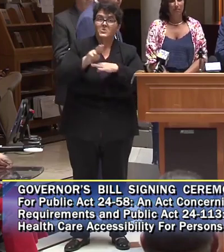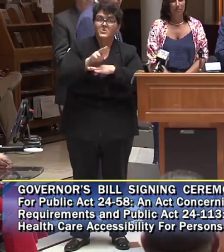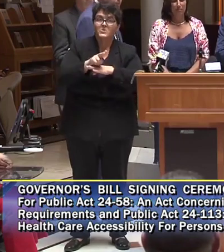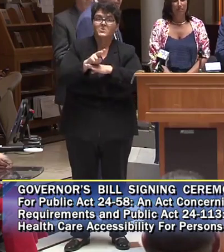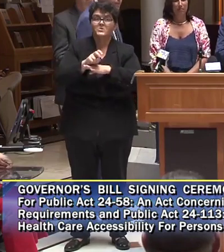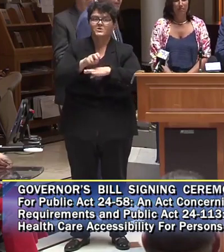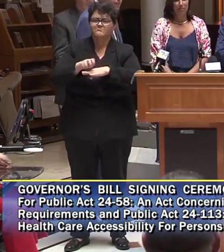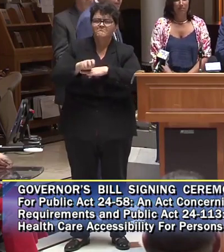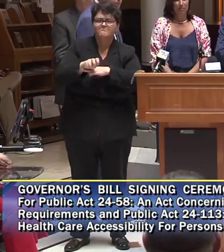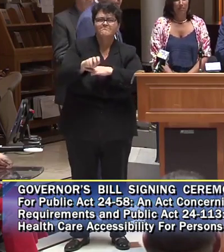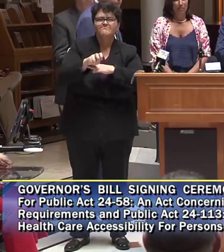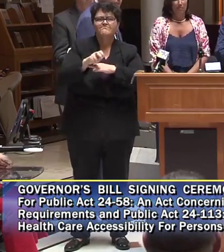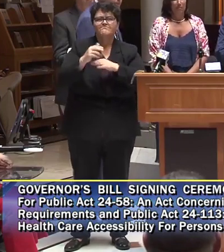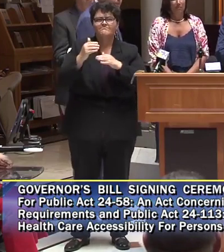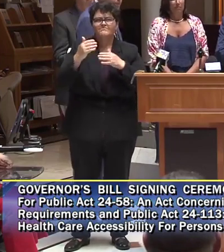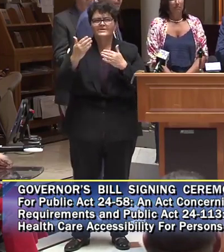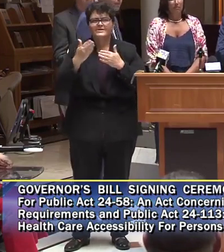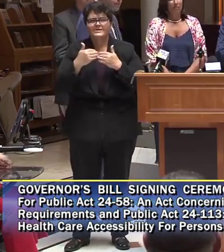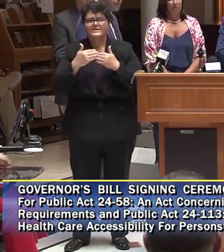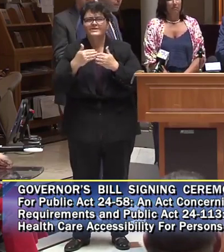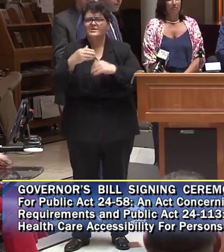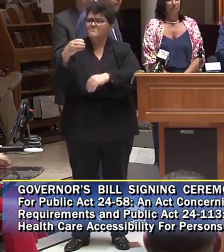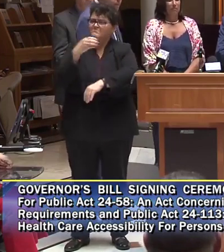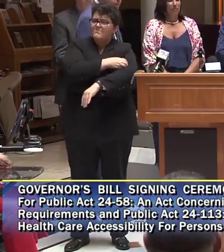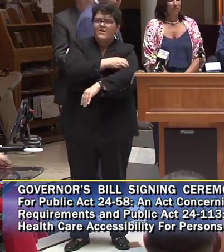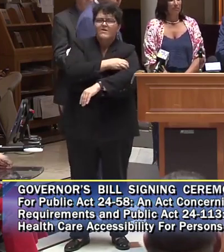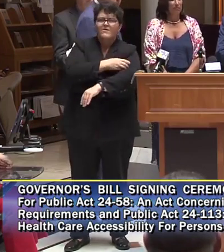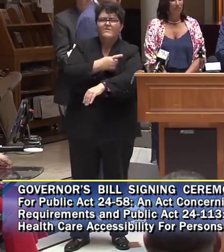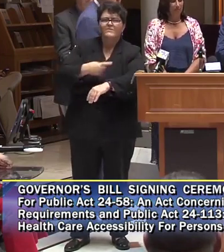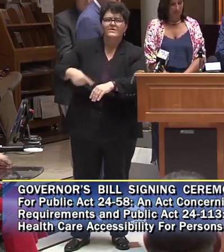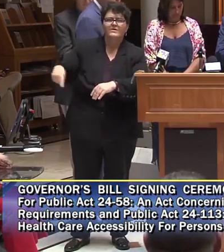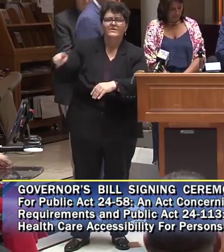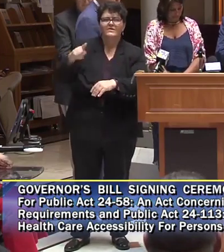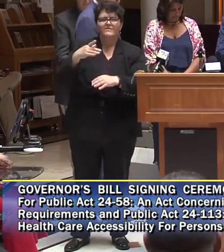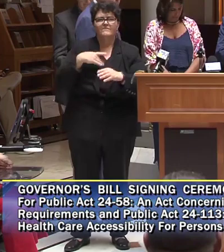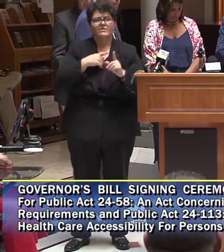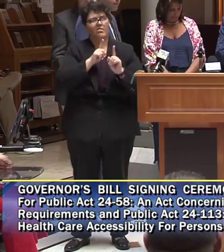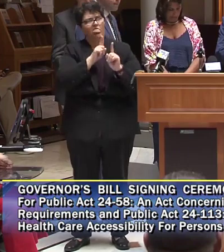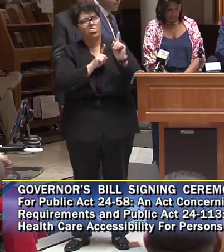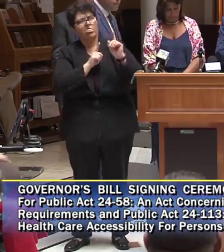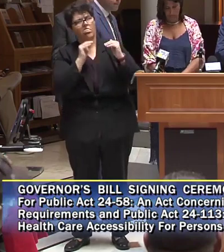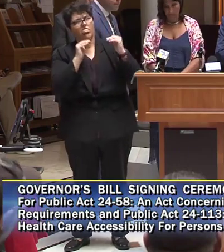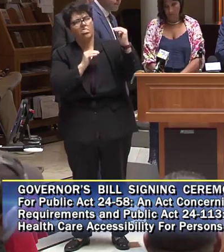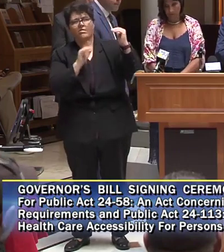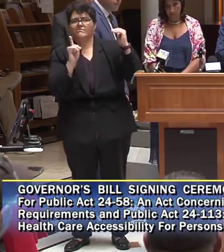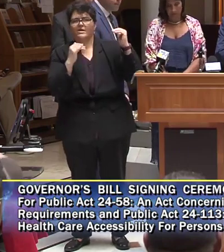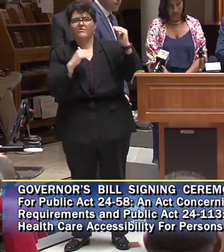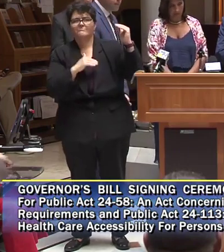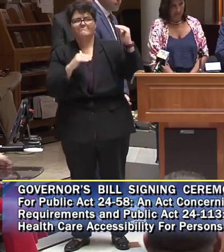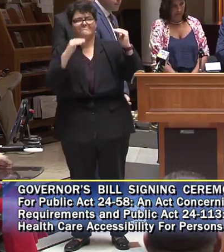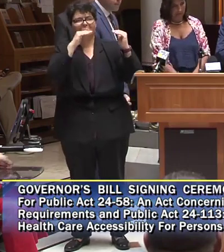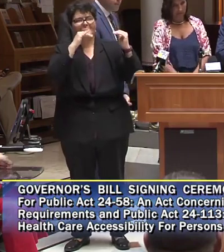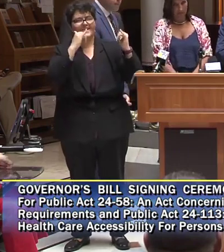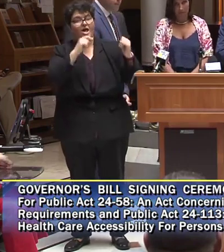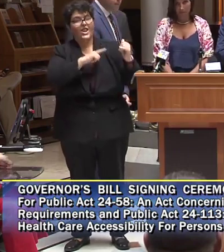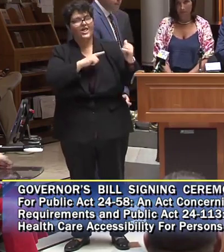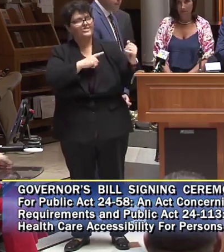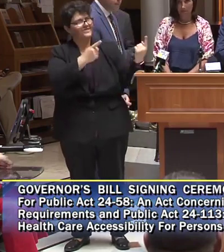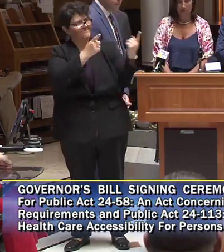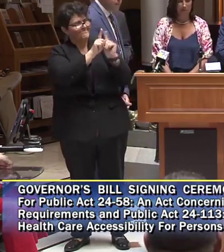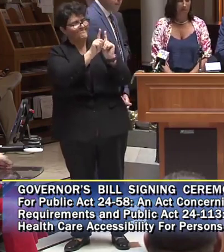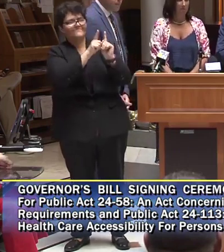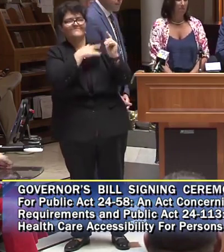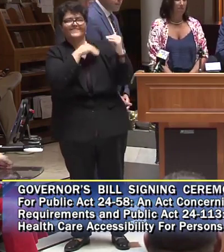interest groups where we have little agency outside of legislative processes and protections. And